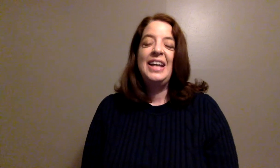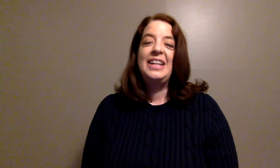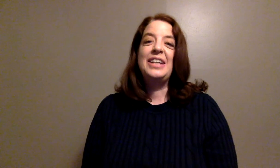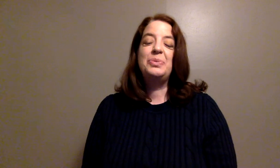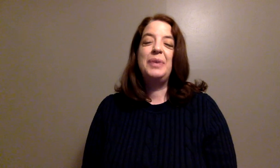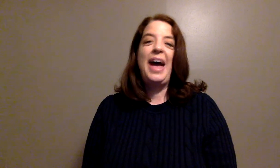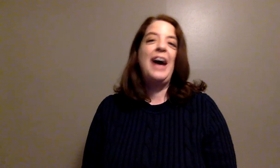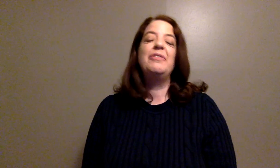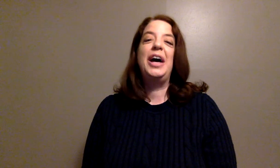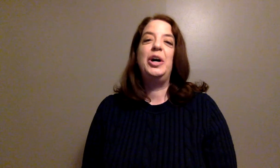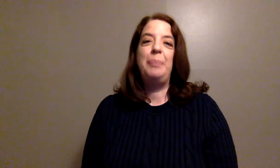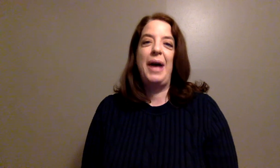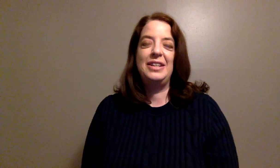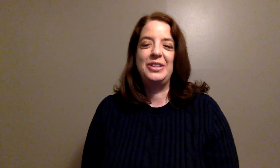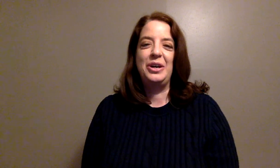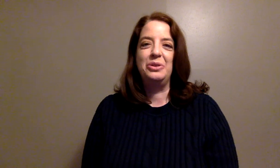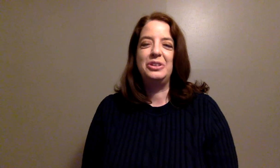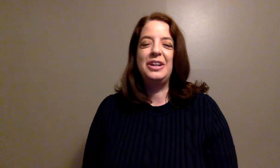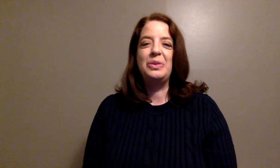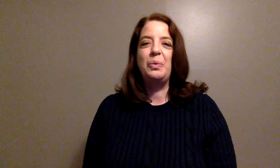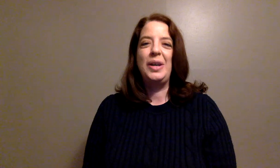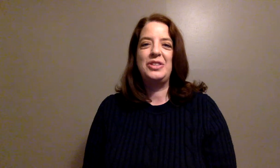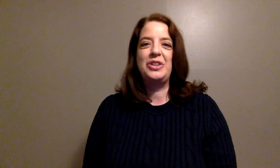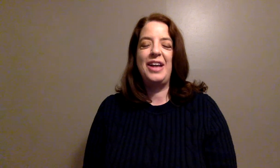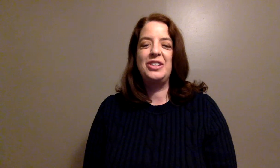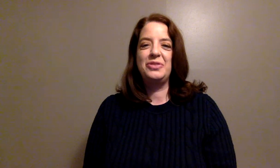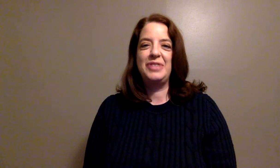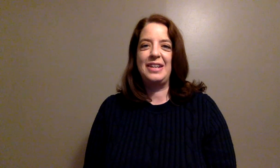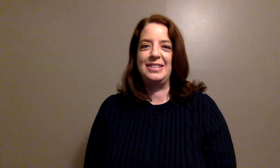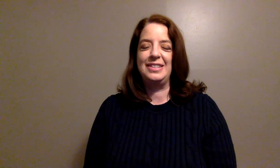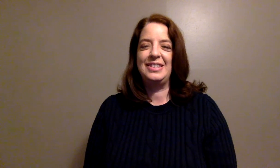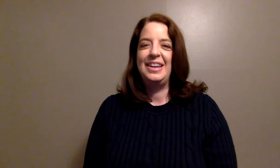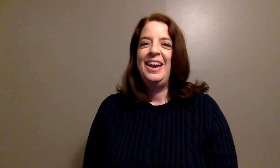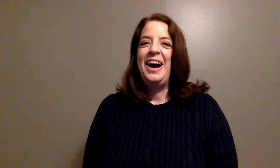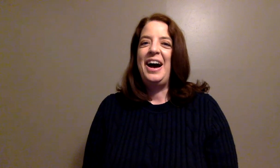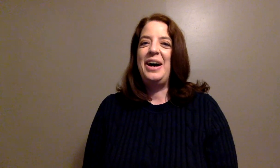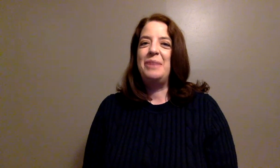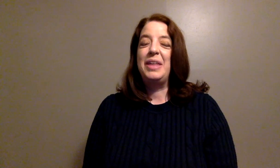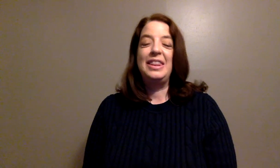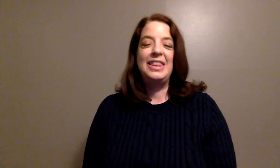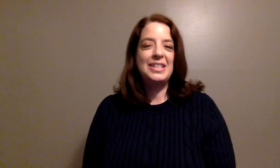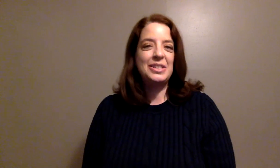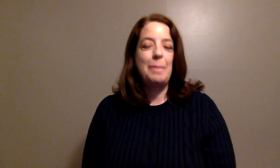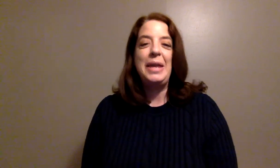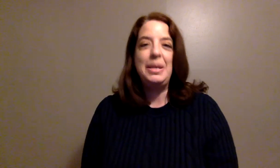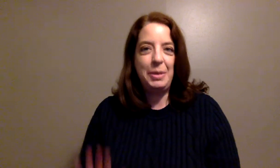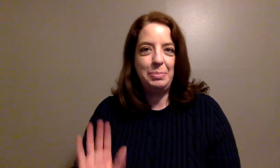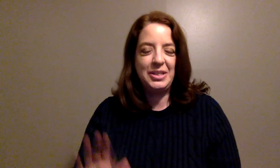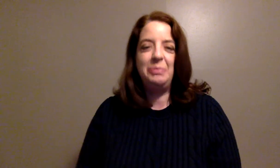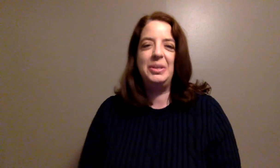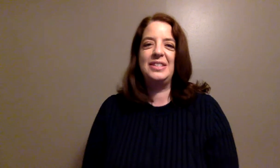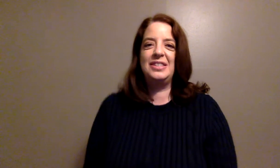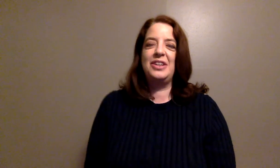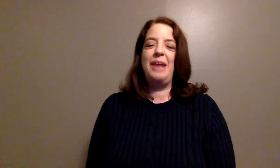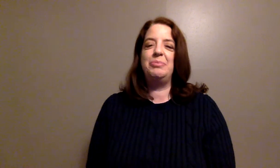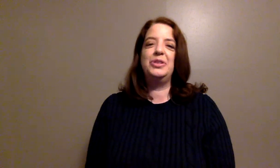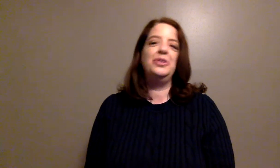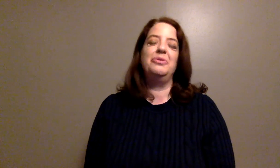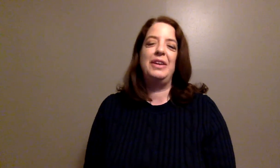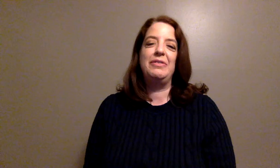Next we have El Paso, clear on the western edge of Texas. Many people tell me this is their absolute favorite